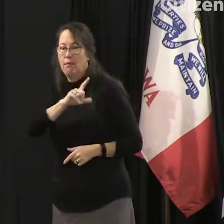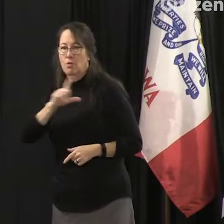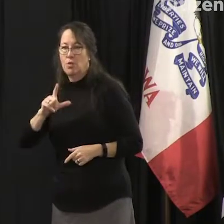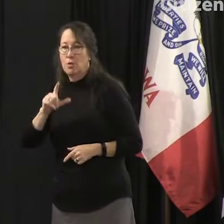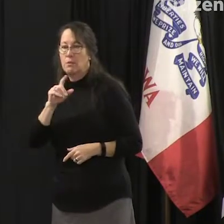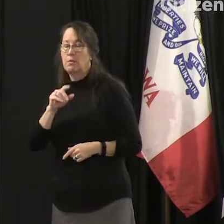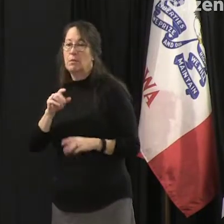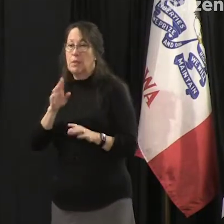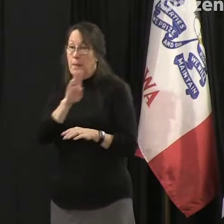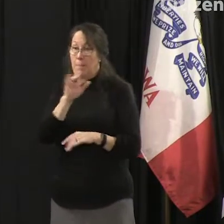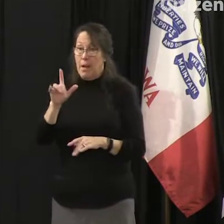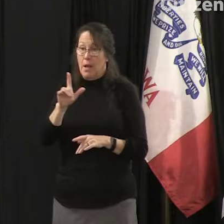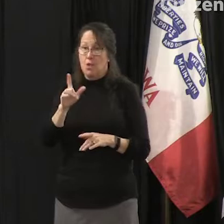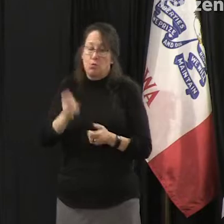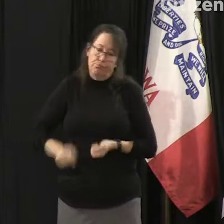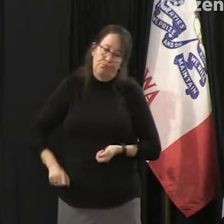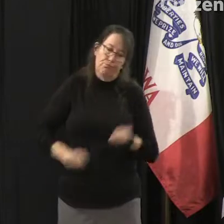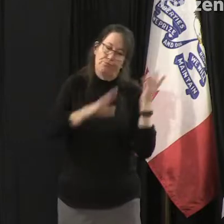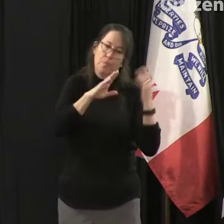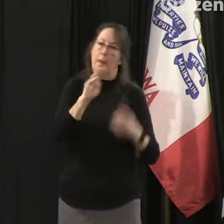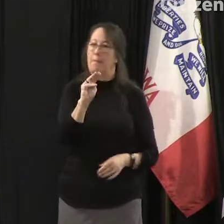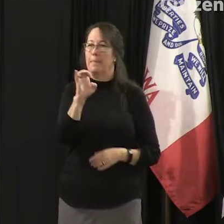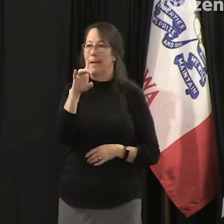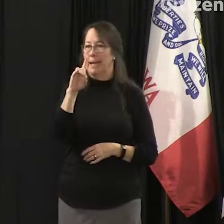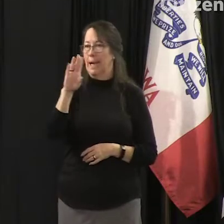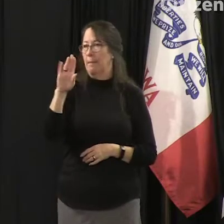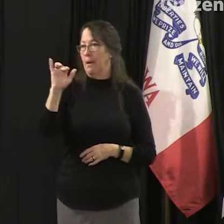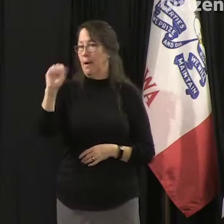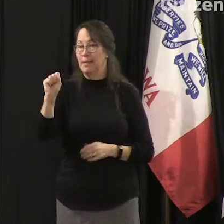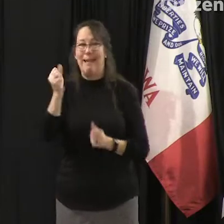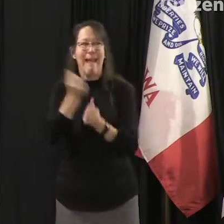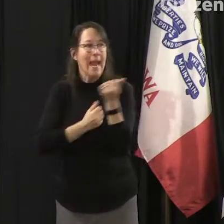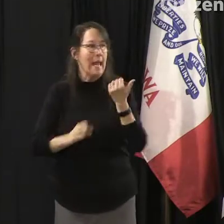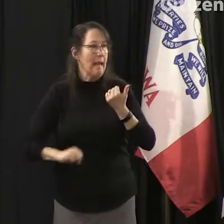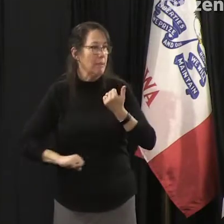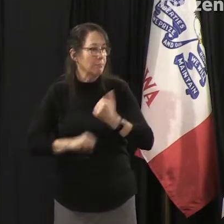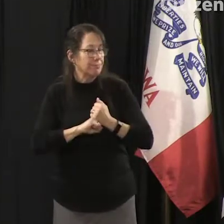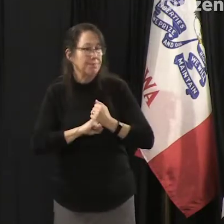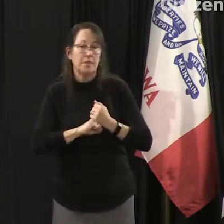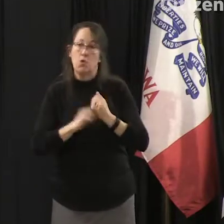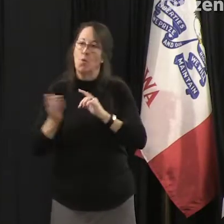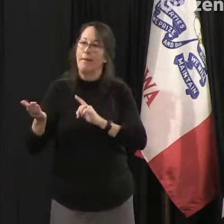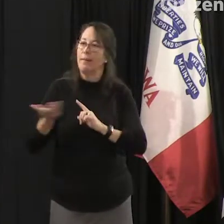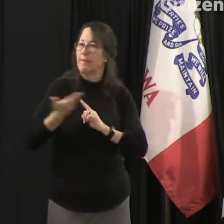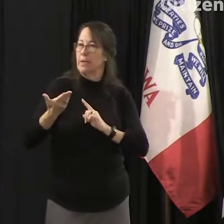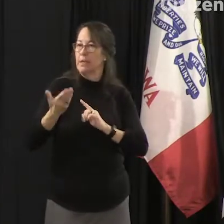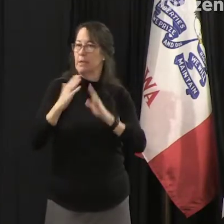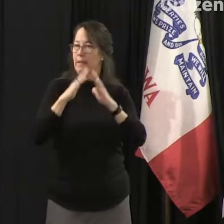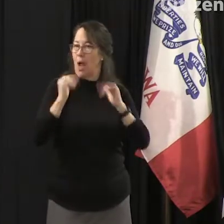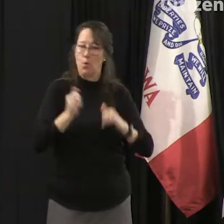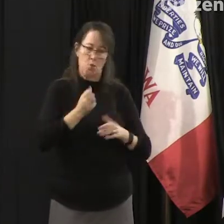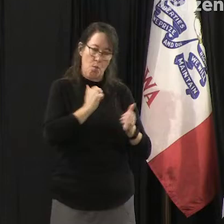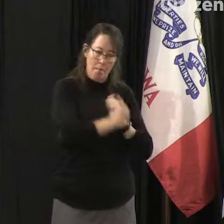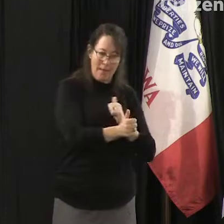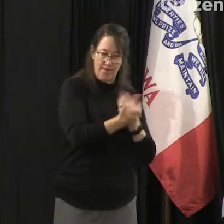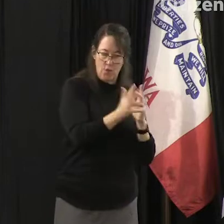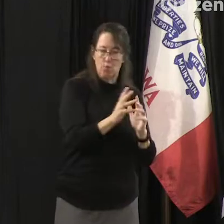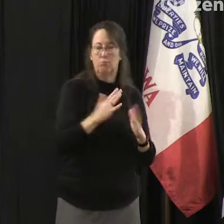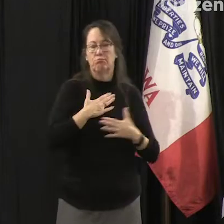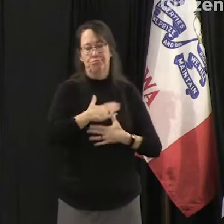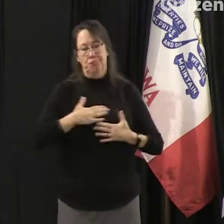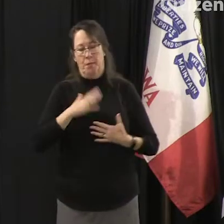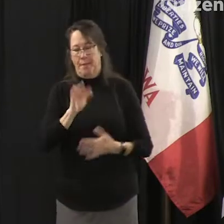a bill to get rid of the Medicaid bias. So any help you can give of convincing the House to pass that would